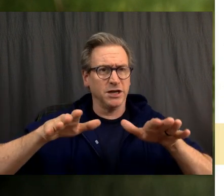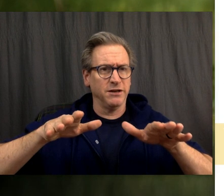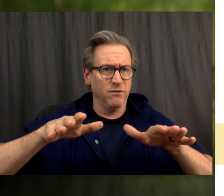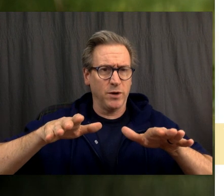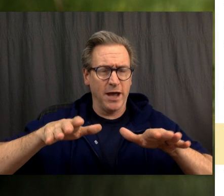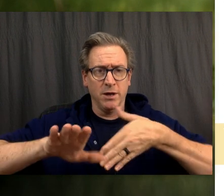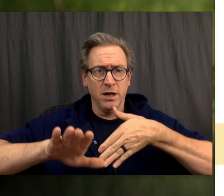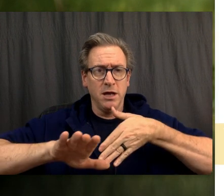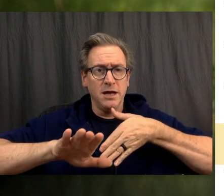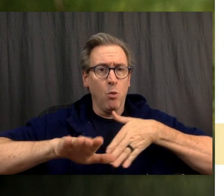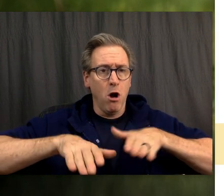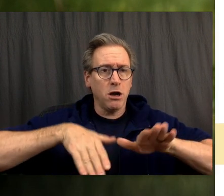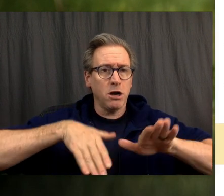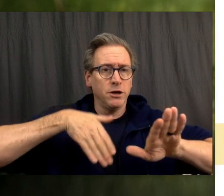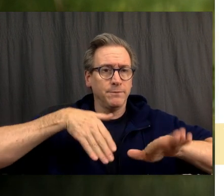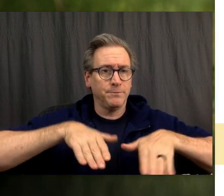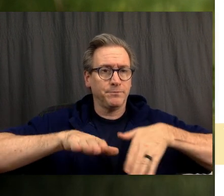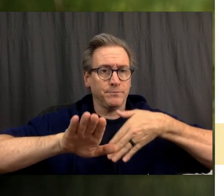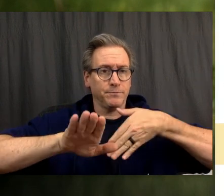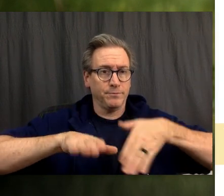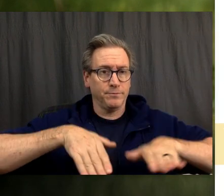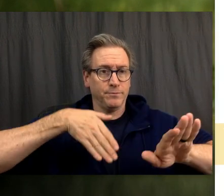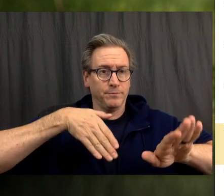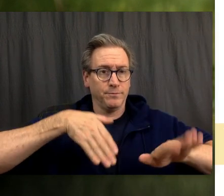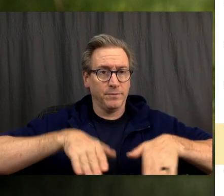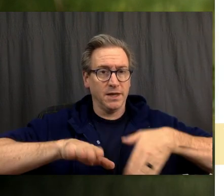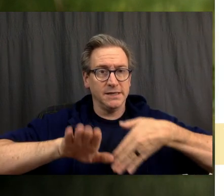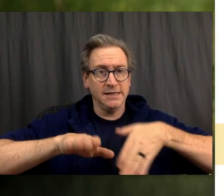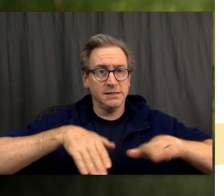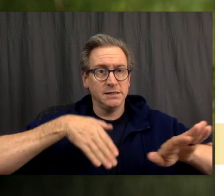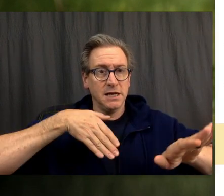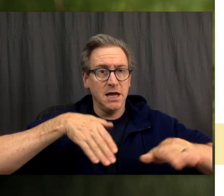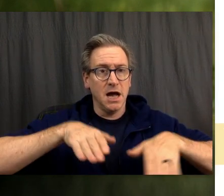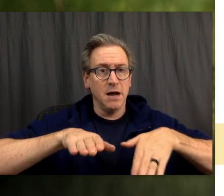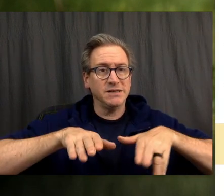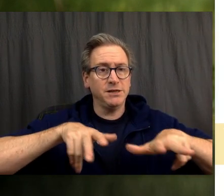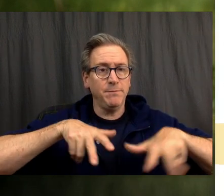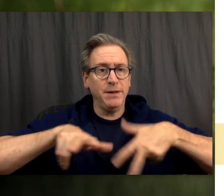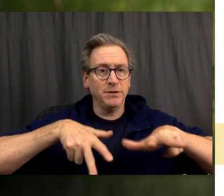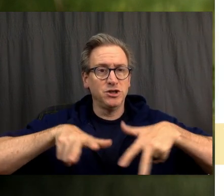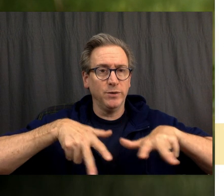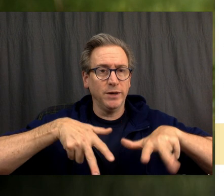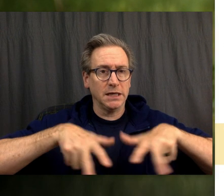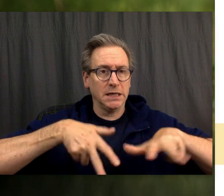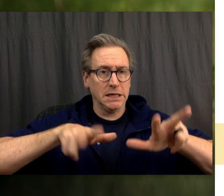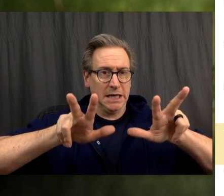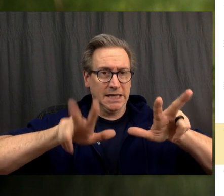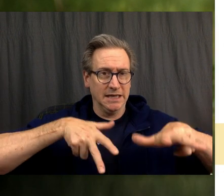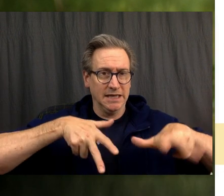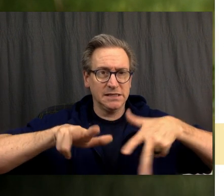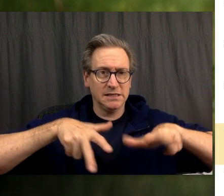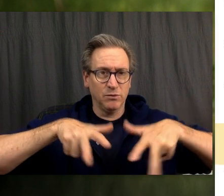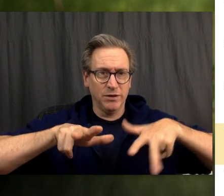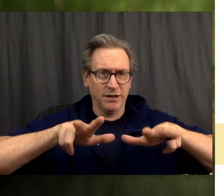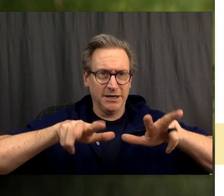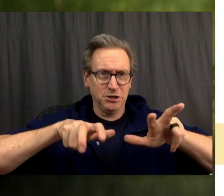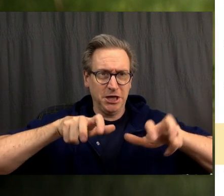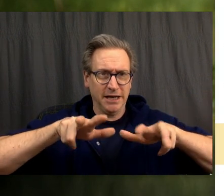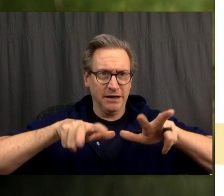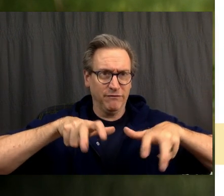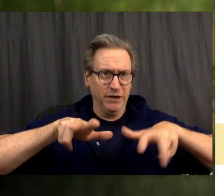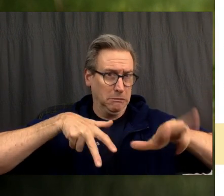touch on the vocab. Walk is this. Some people do it like this with